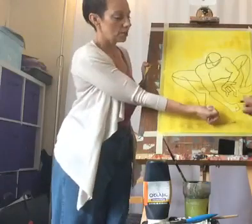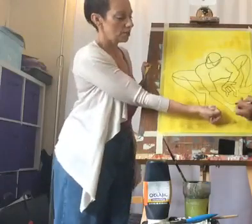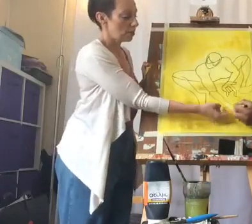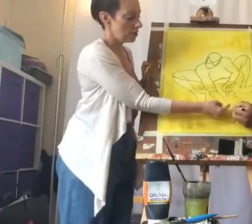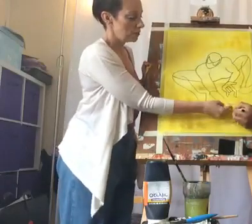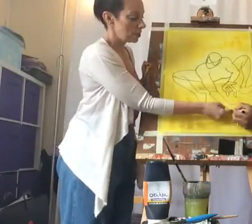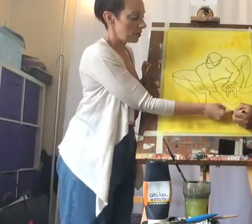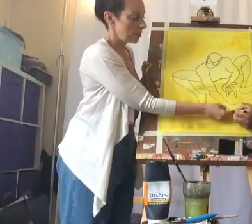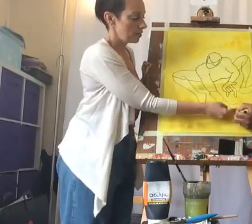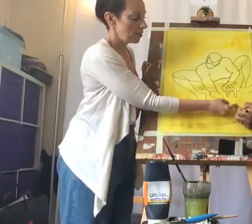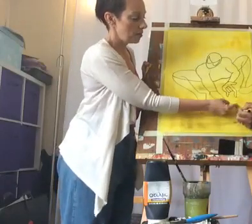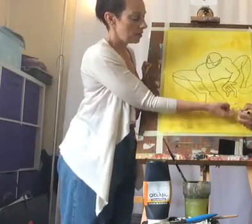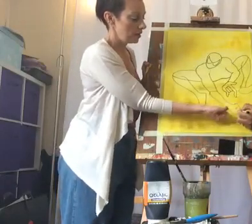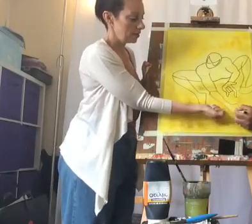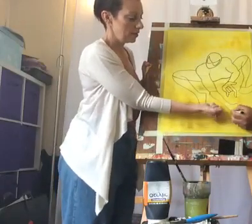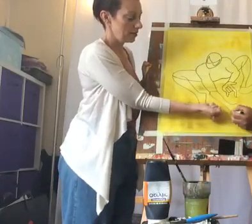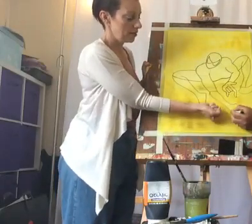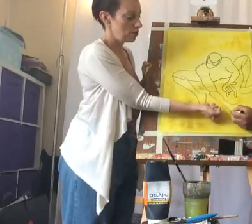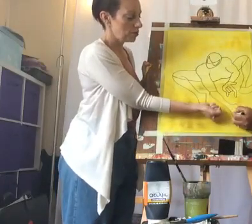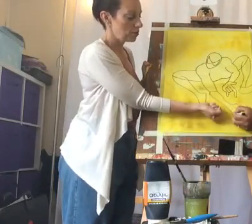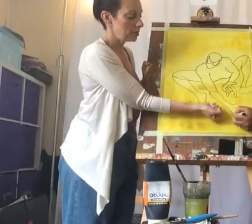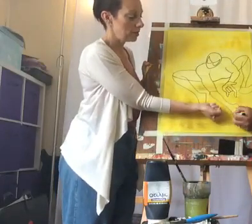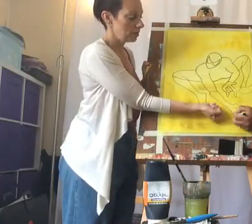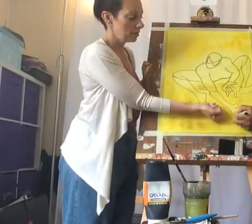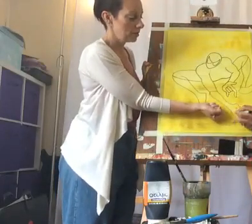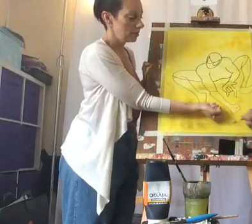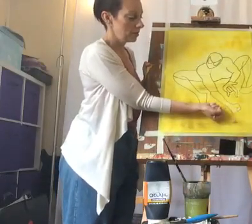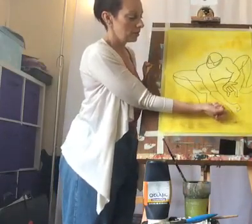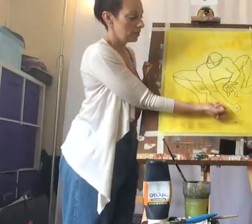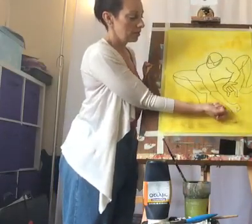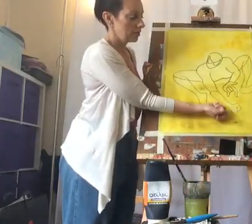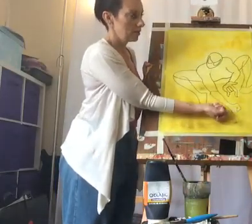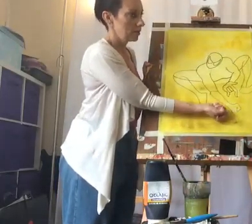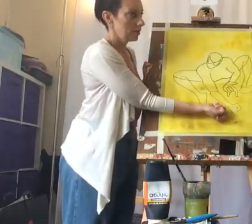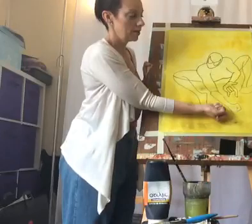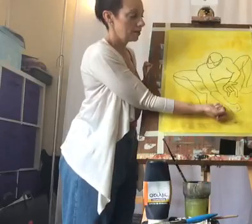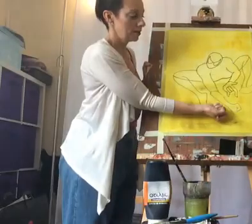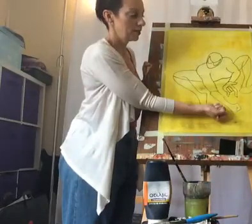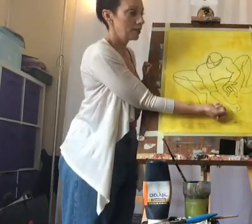like that. So the thumb's going that way. Yeah. You've got the opposite.